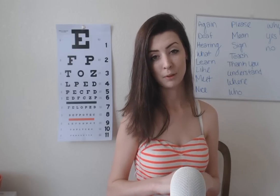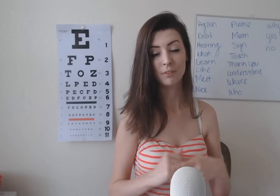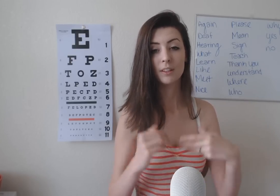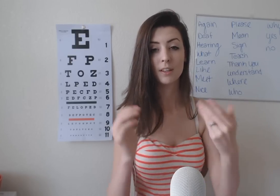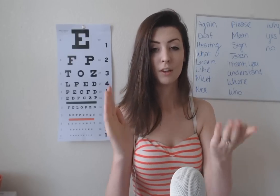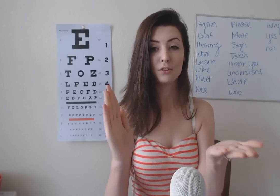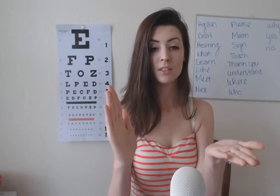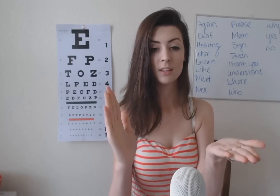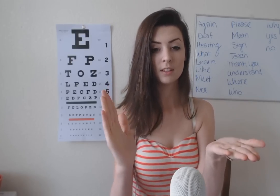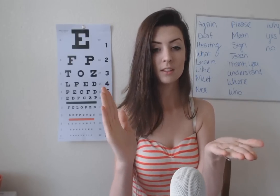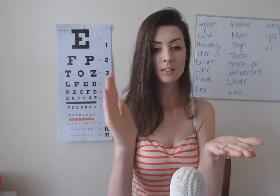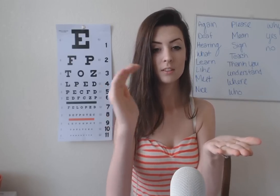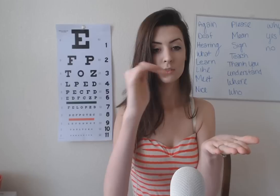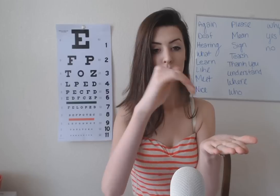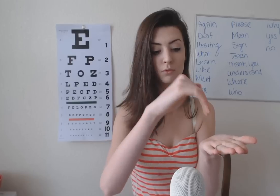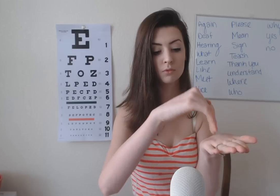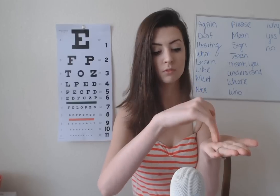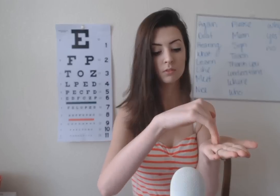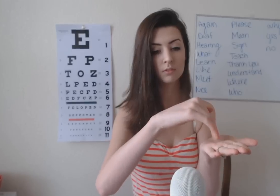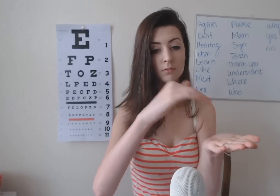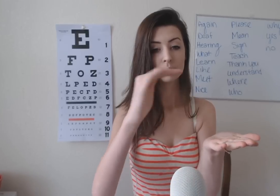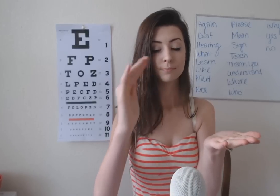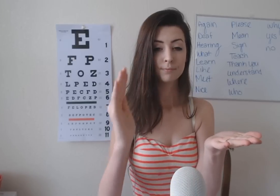Perfect. Yeah, just like this.